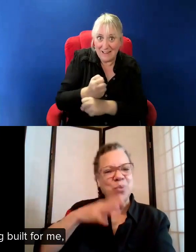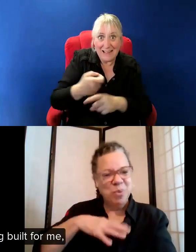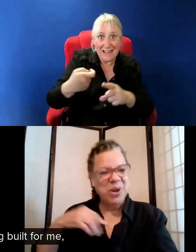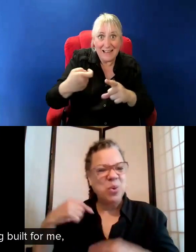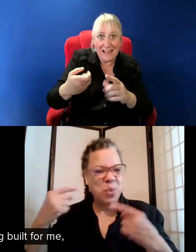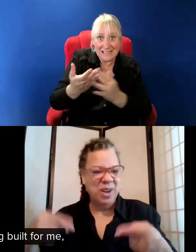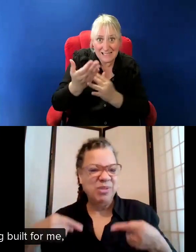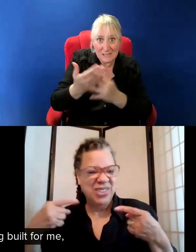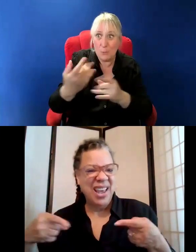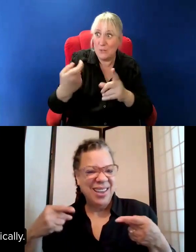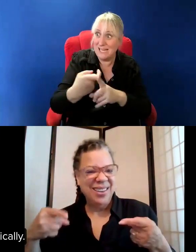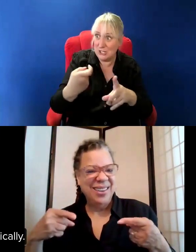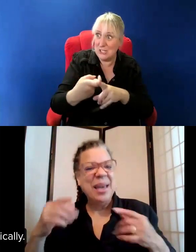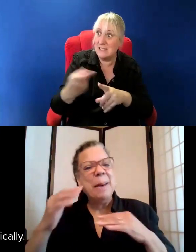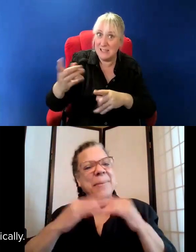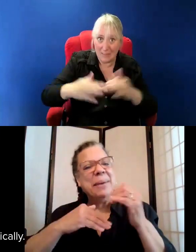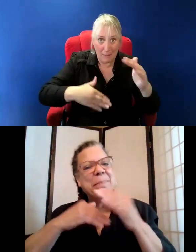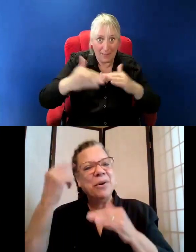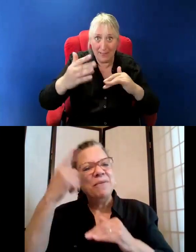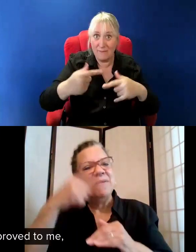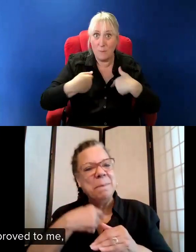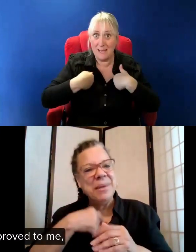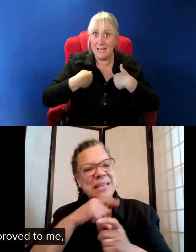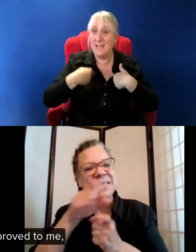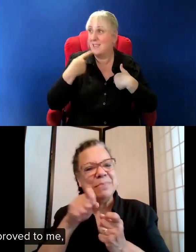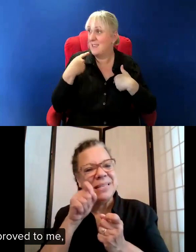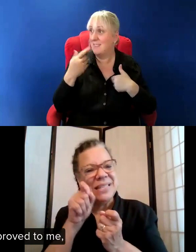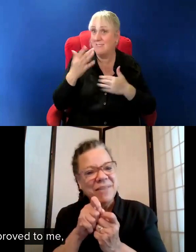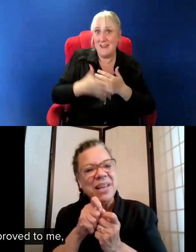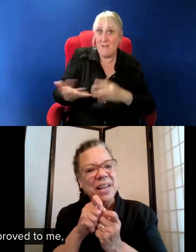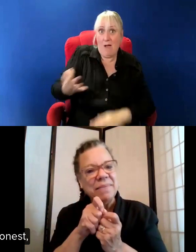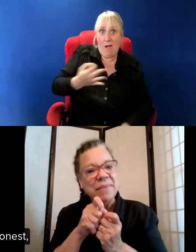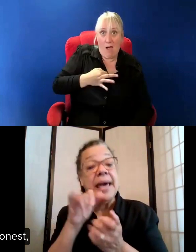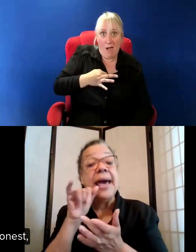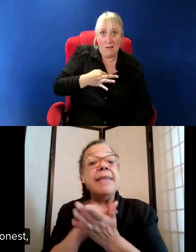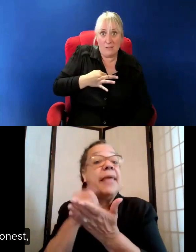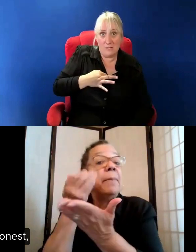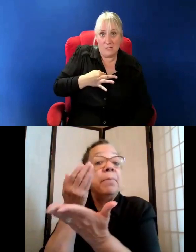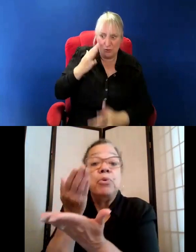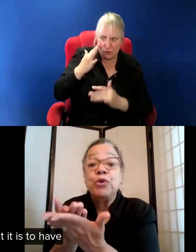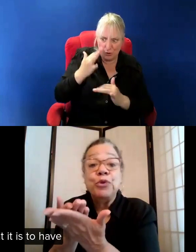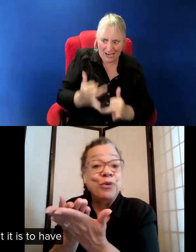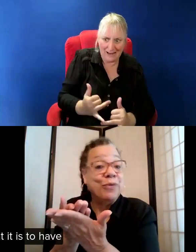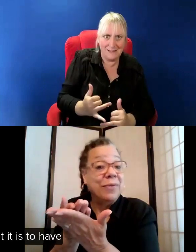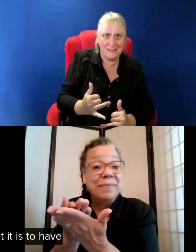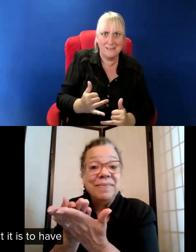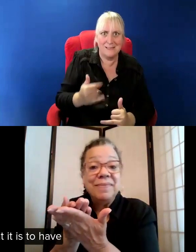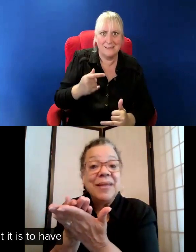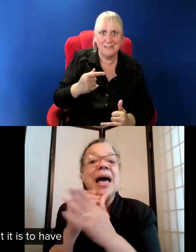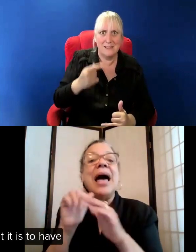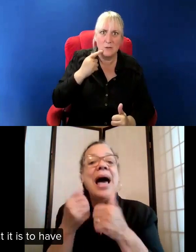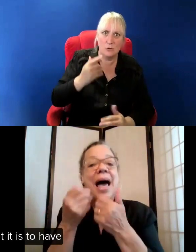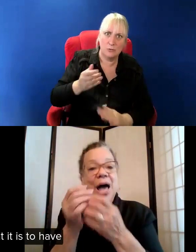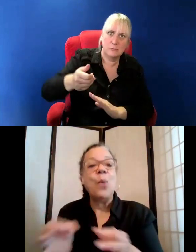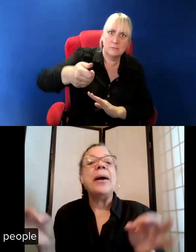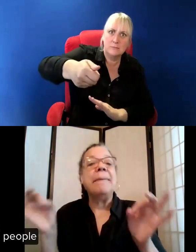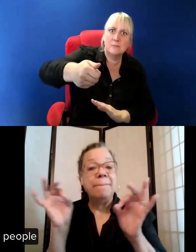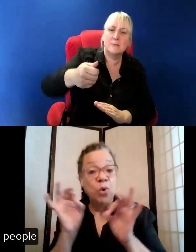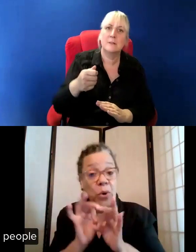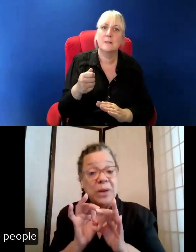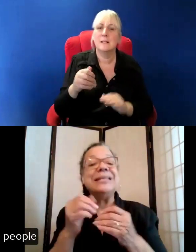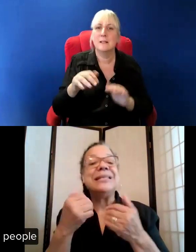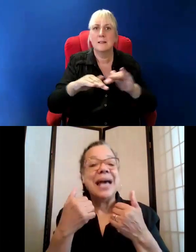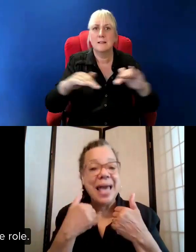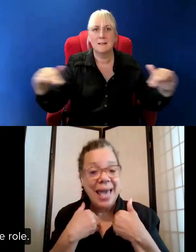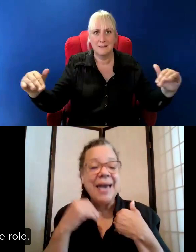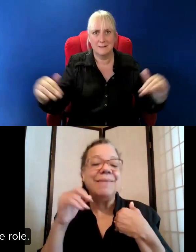This was being built for me specifically. And that just proved to me, if I'm honest, how important it is to have